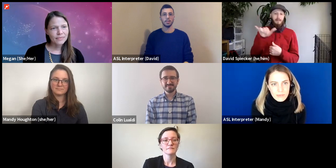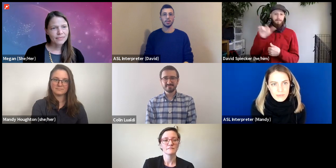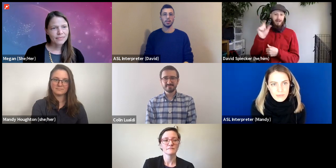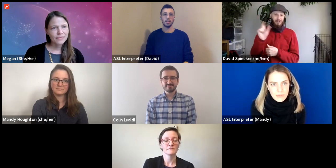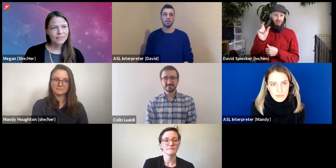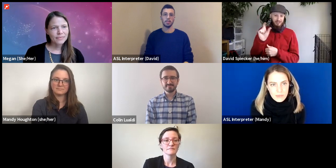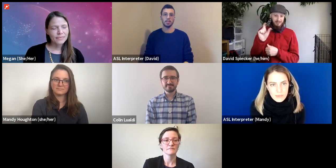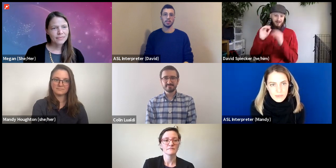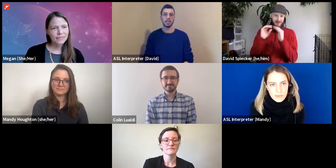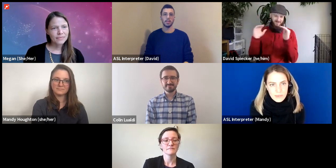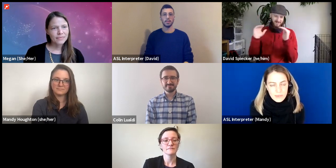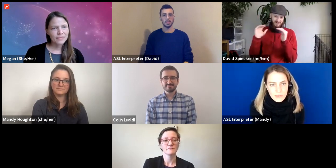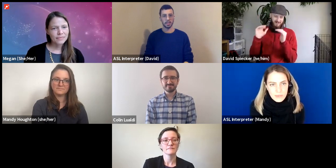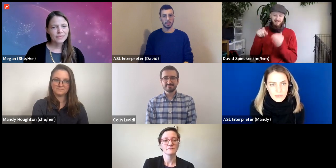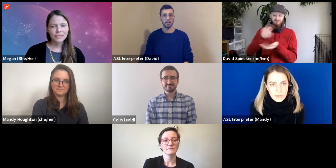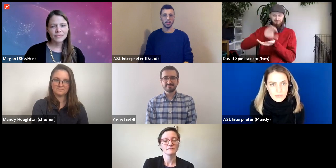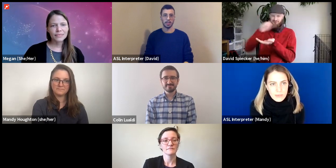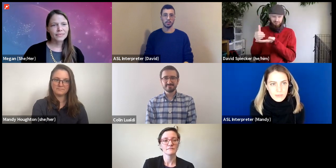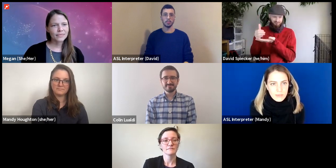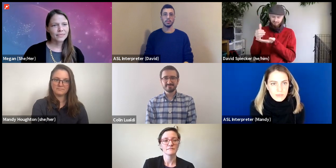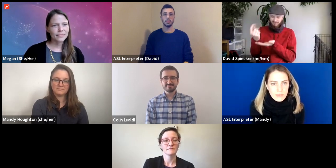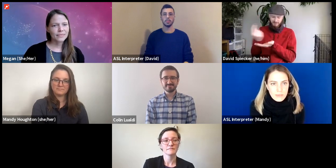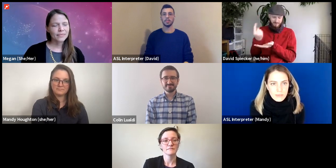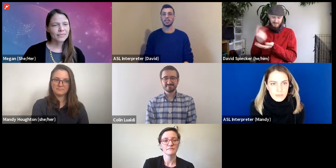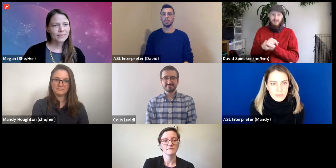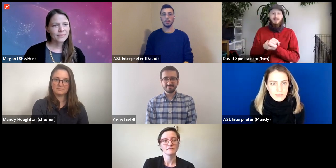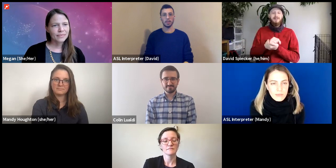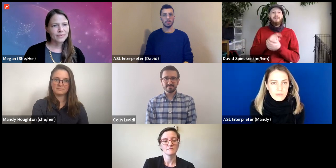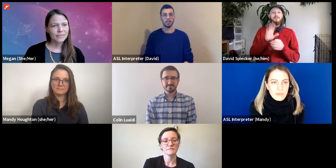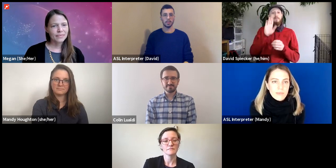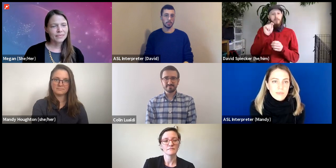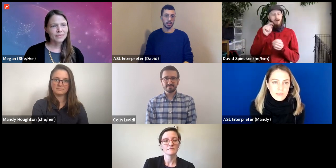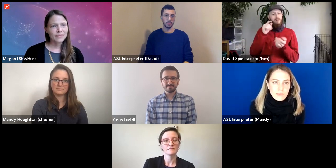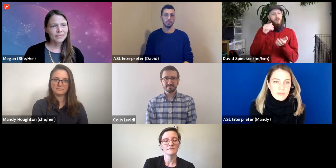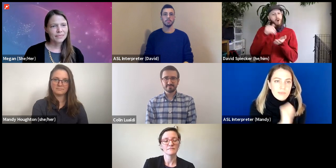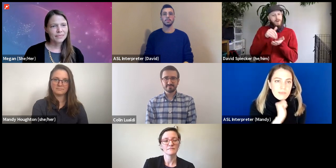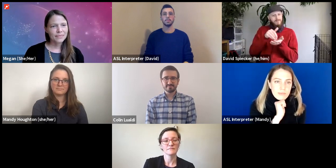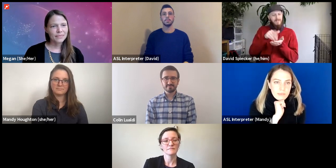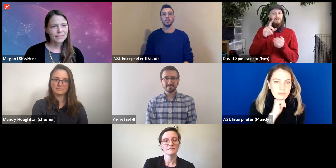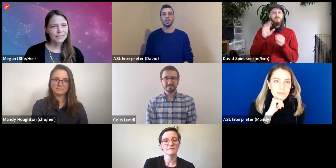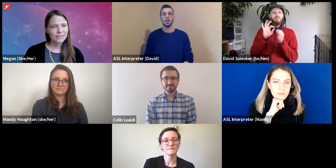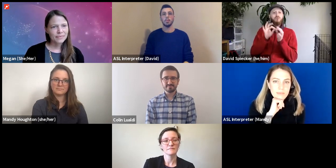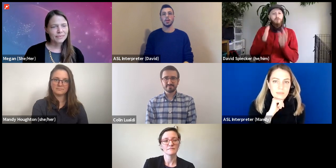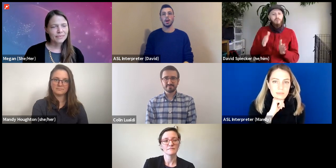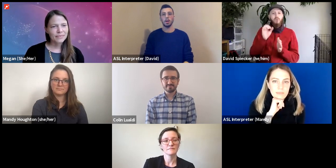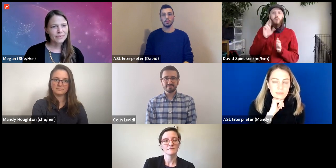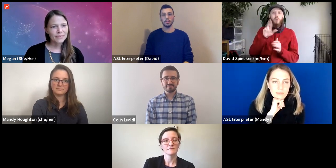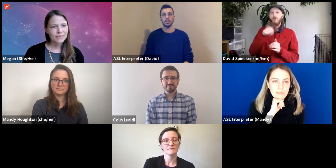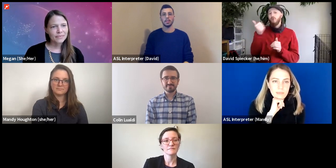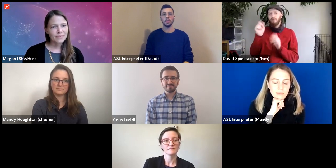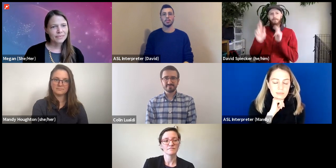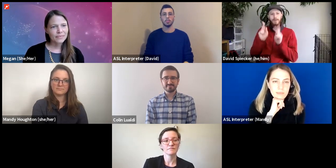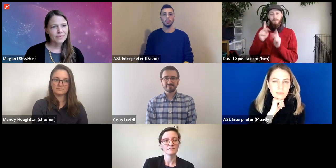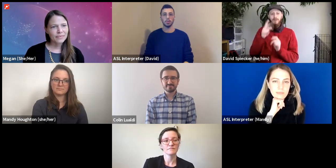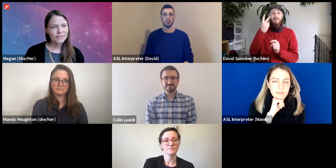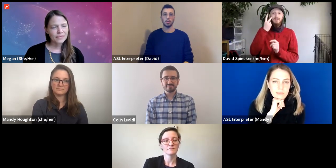In general, it means that you have the same energy levels, the same amount of something, but